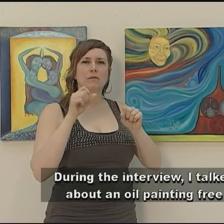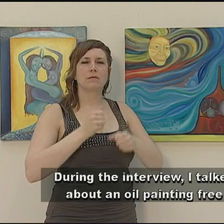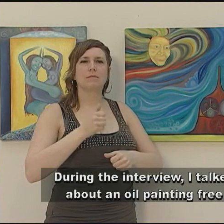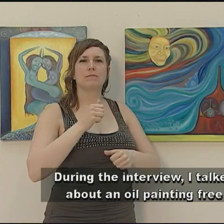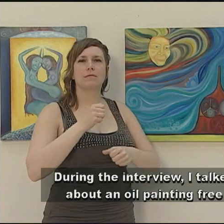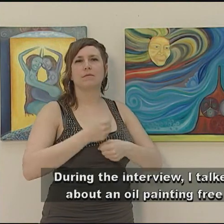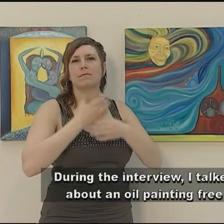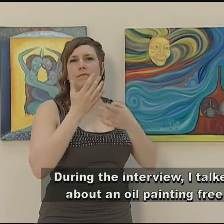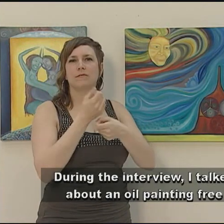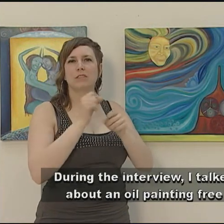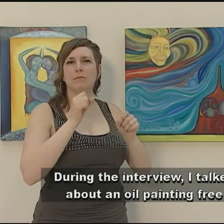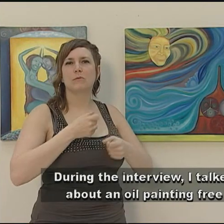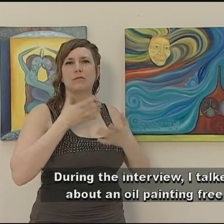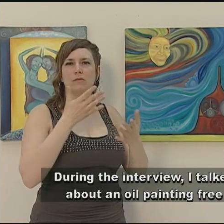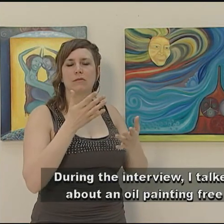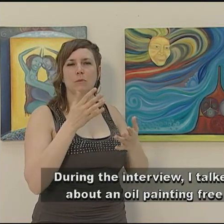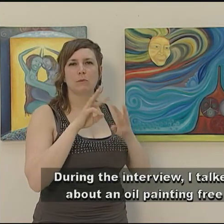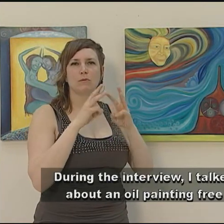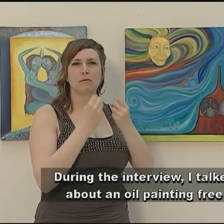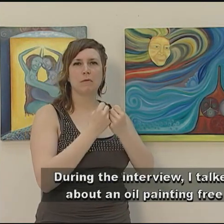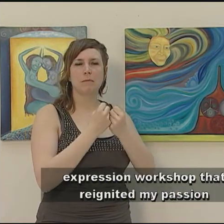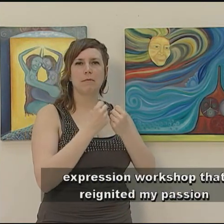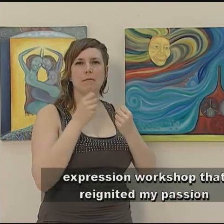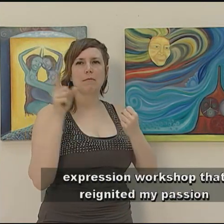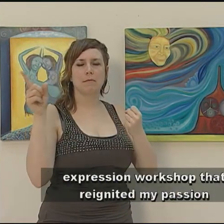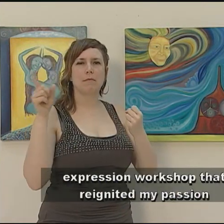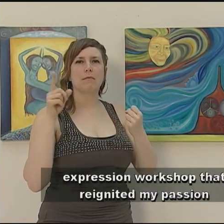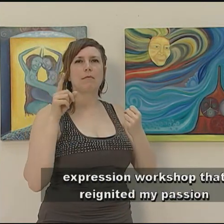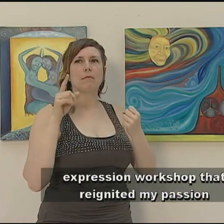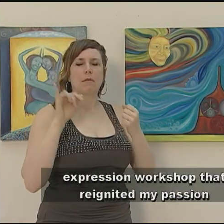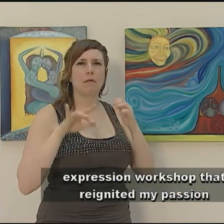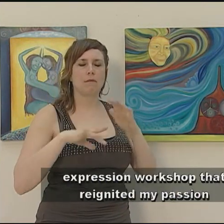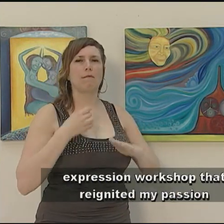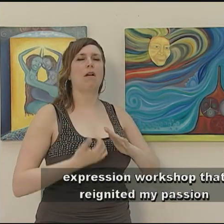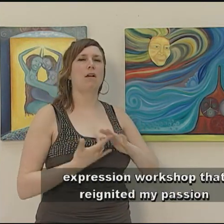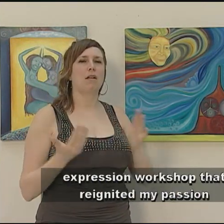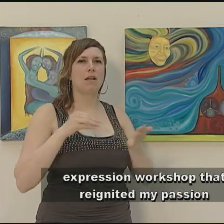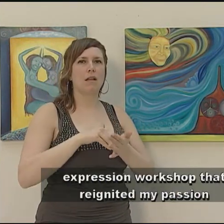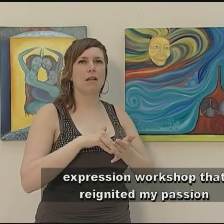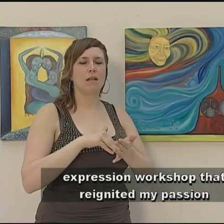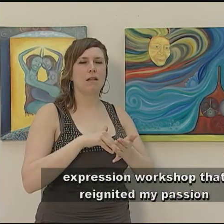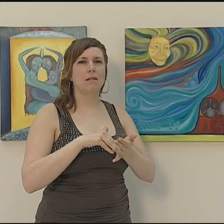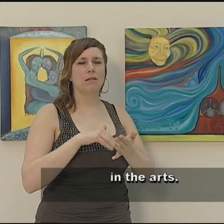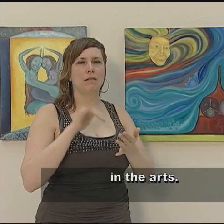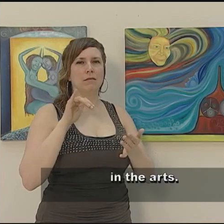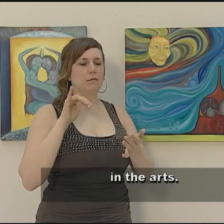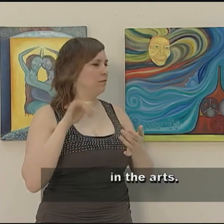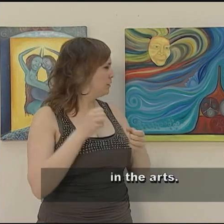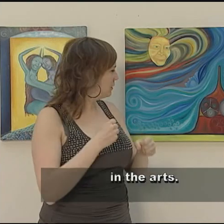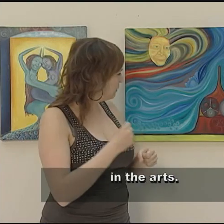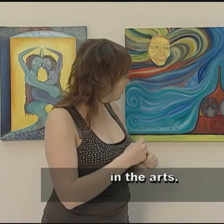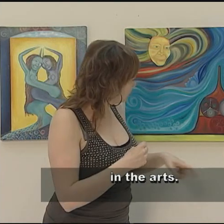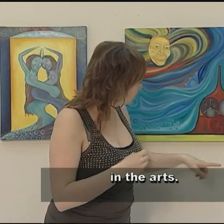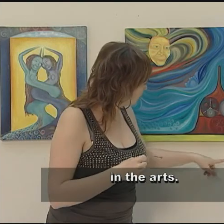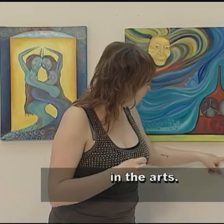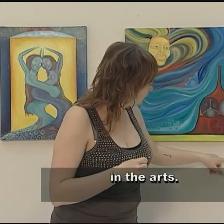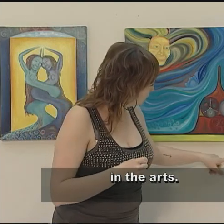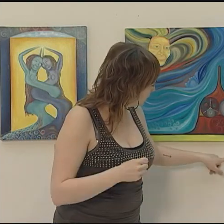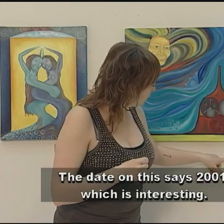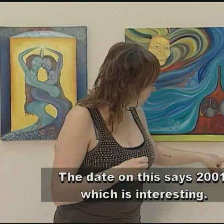During the interview, I talked about an oil painting free expression workshop that reignited my passion in the arts. The